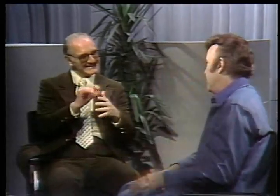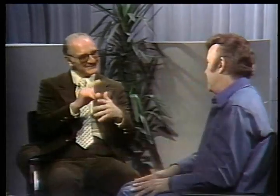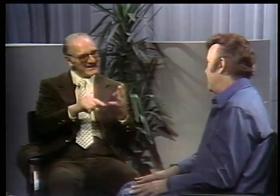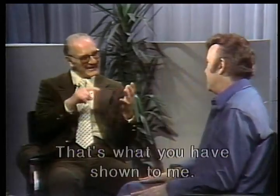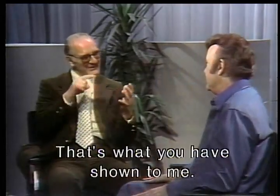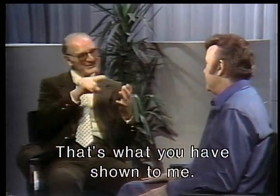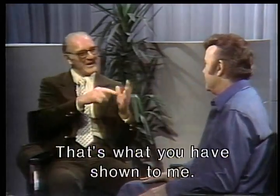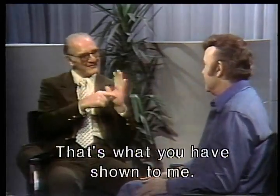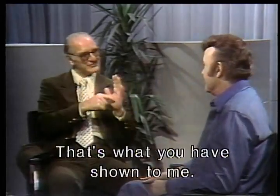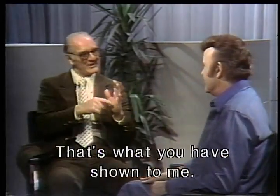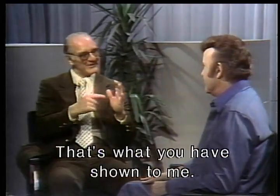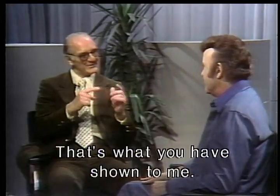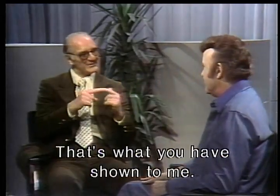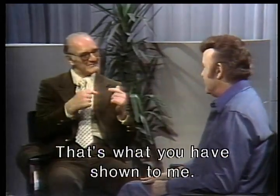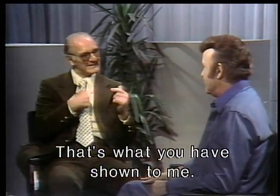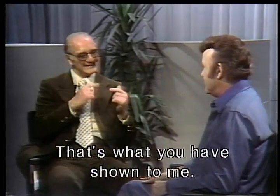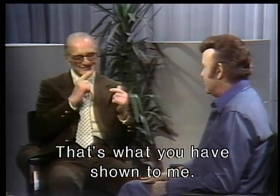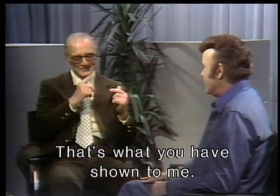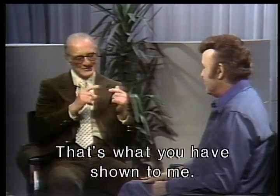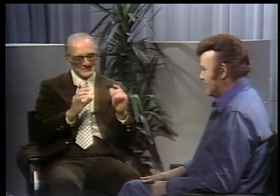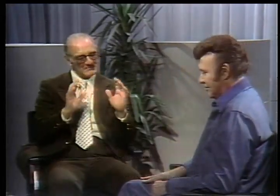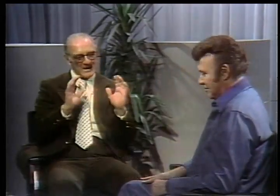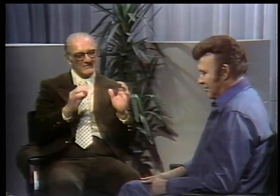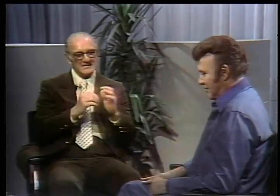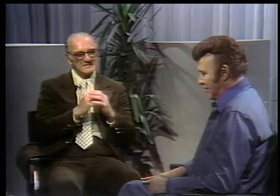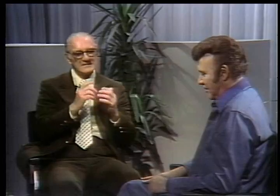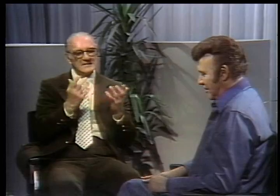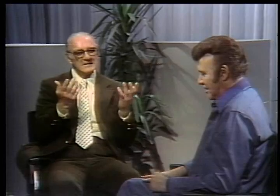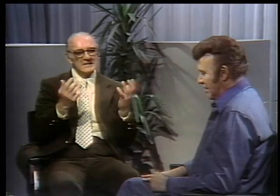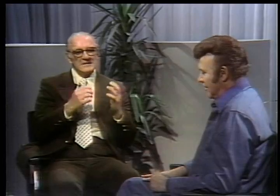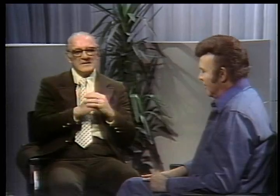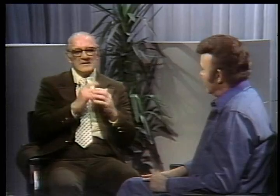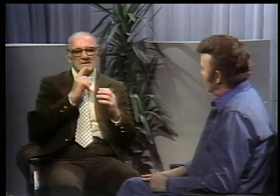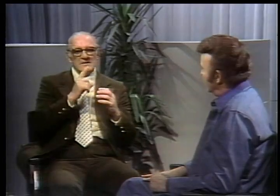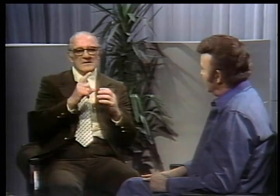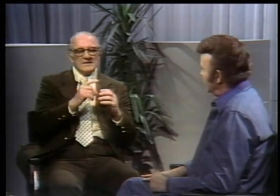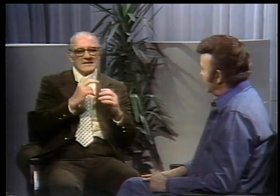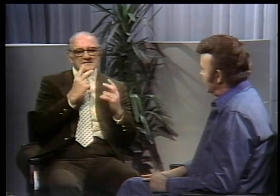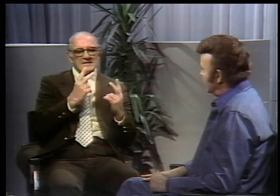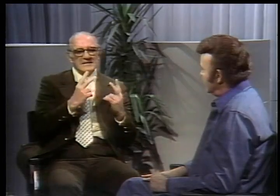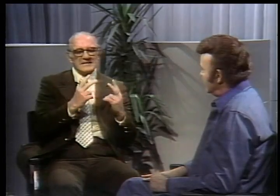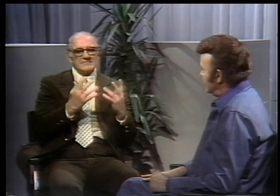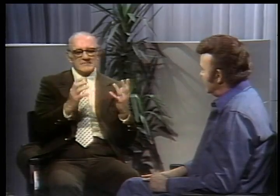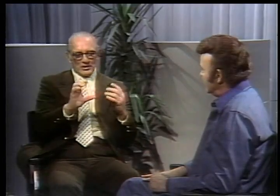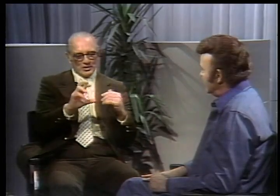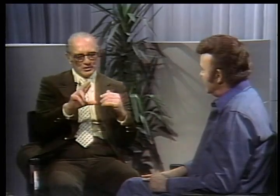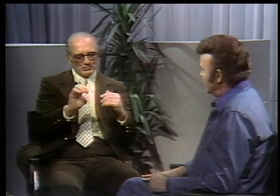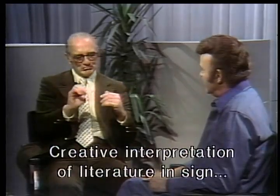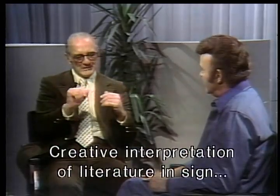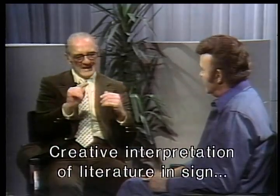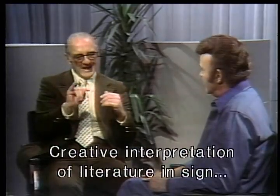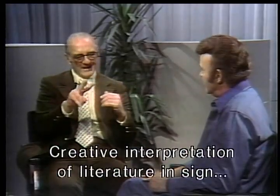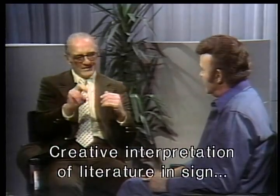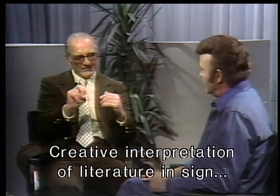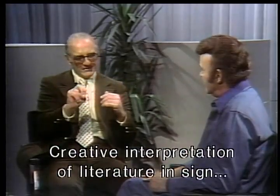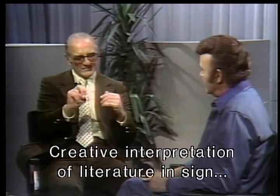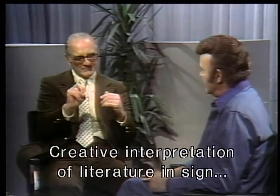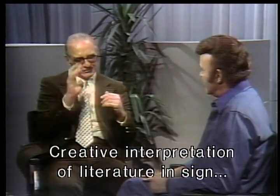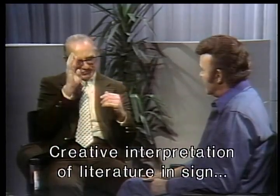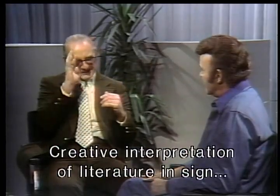what you have shown to me. So marvelous. You see, creative,